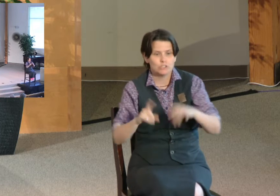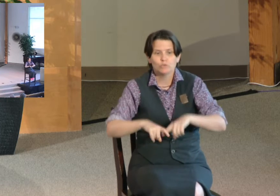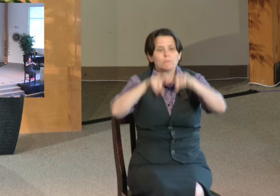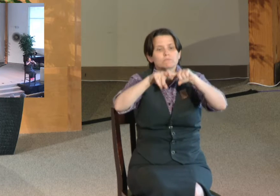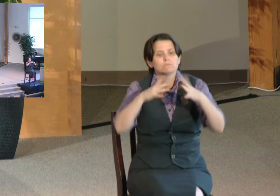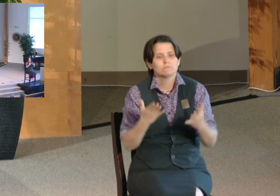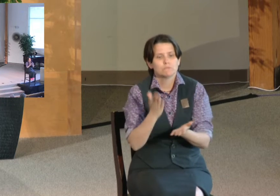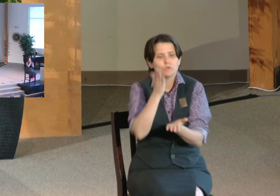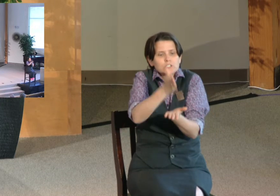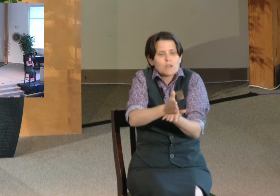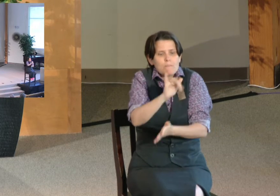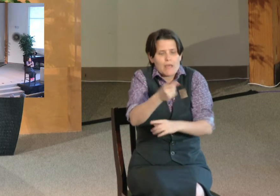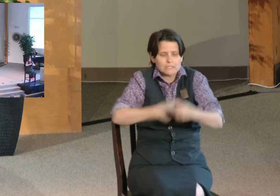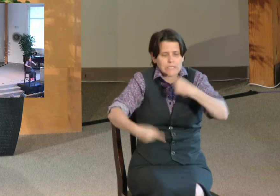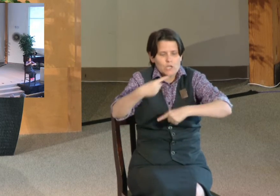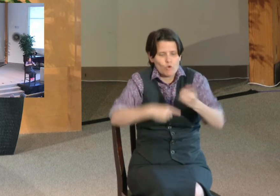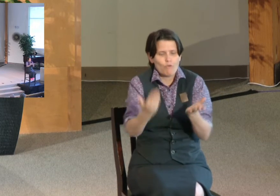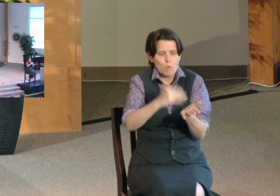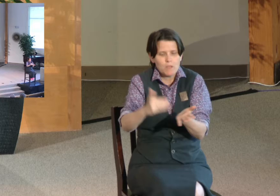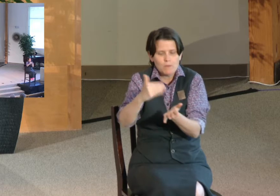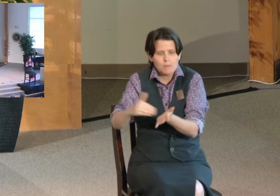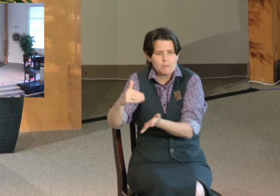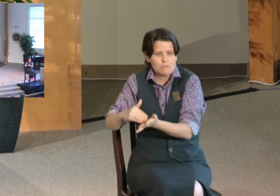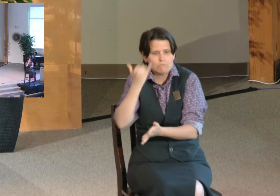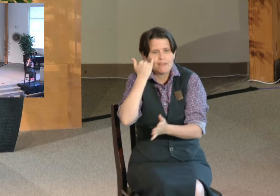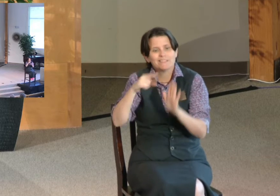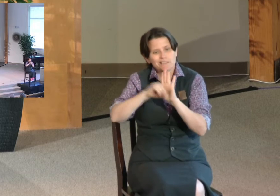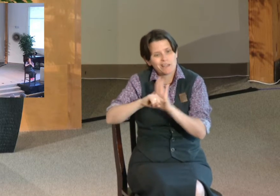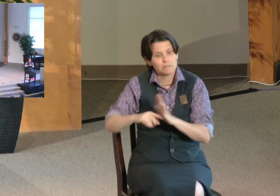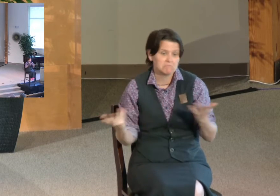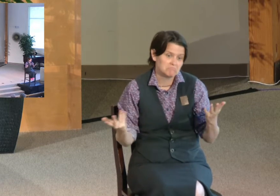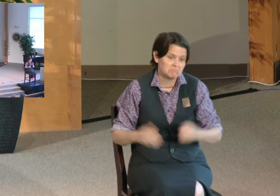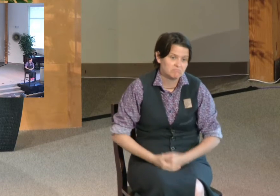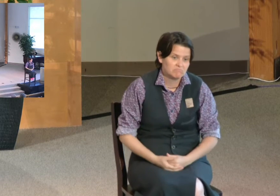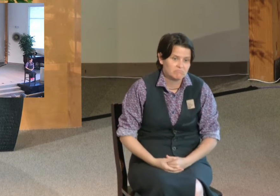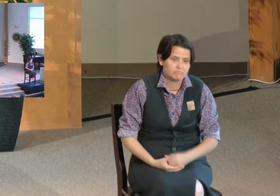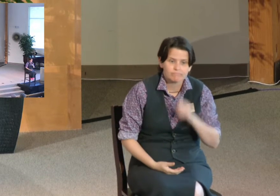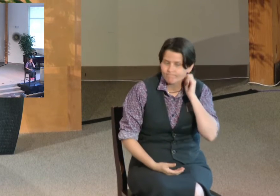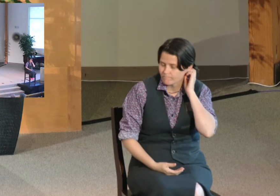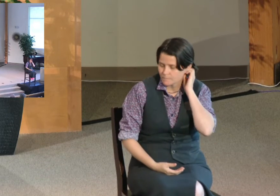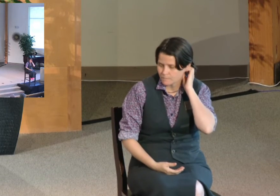you can have in another young man's life as you model health and maturity.